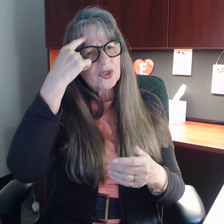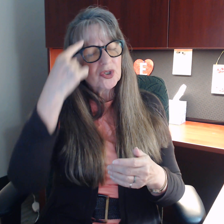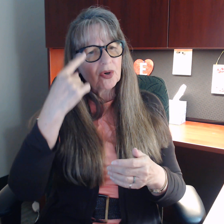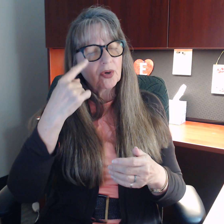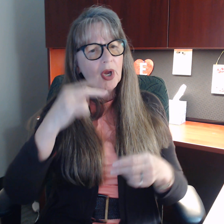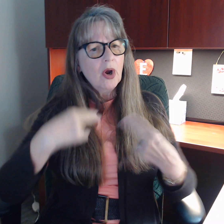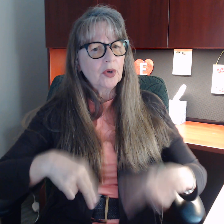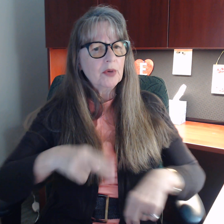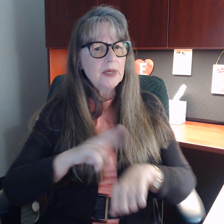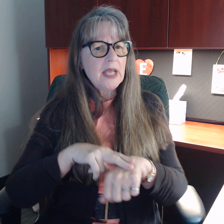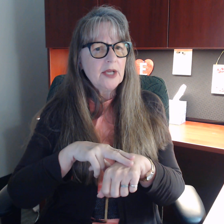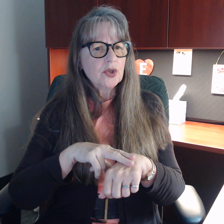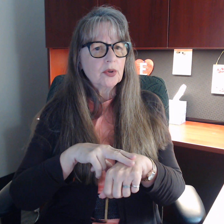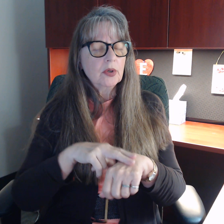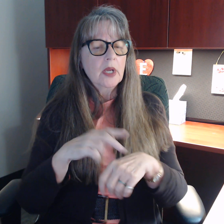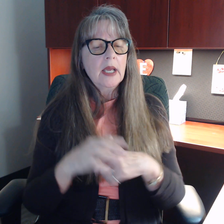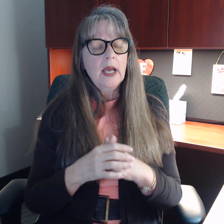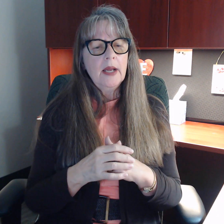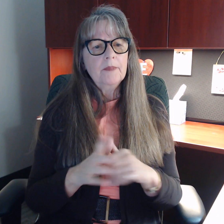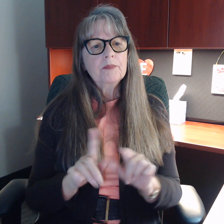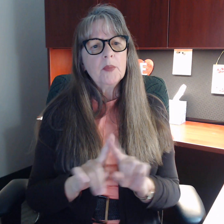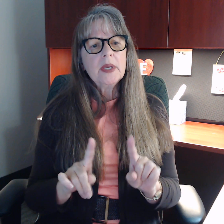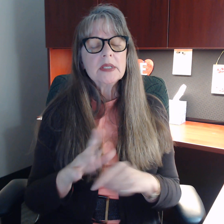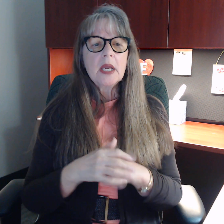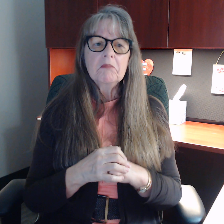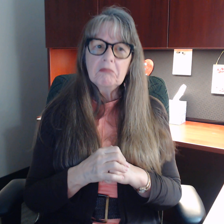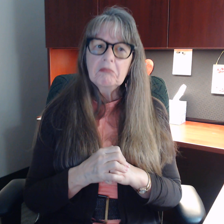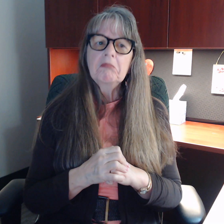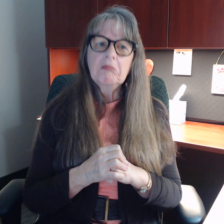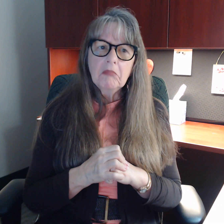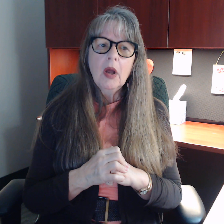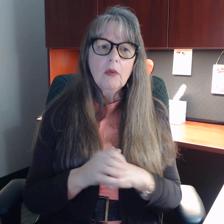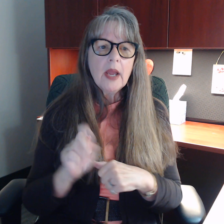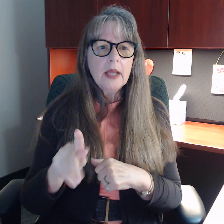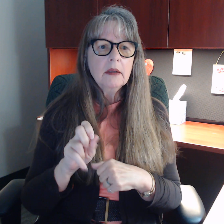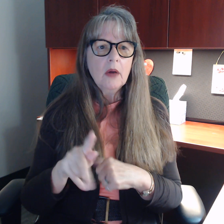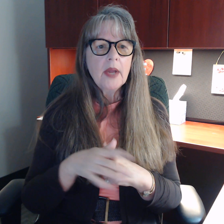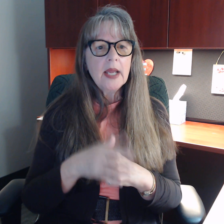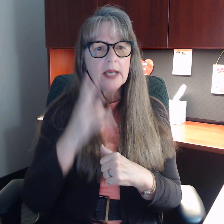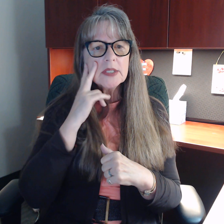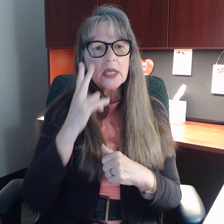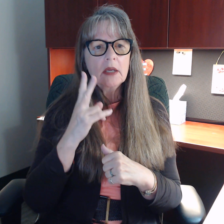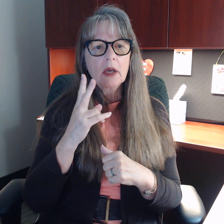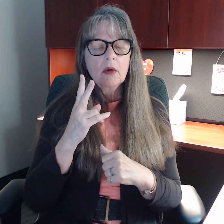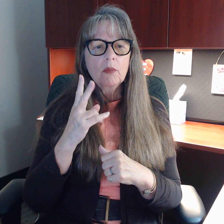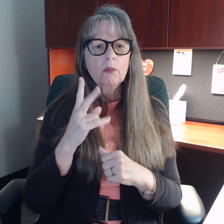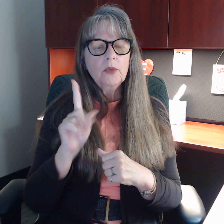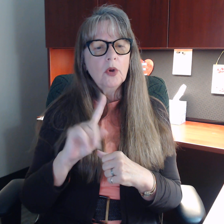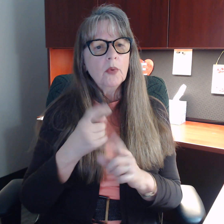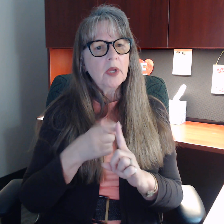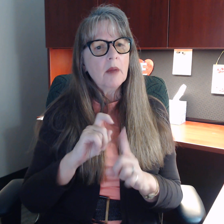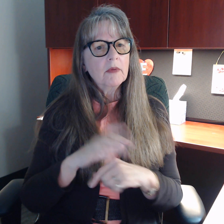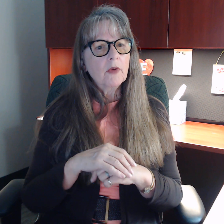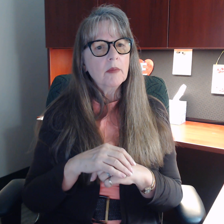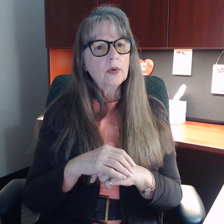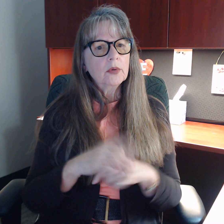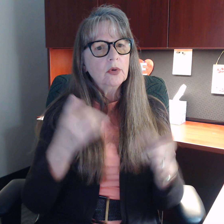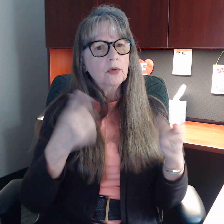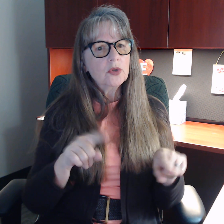our human nature. But we can say, okay, I see, where you're coming from, or, you just agree